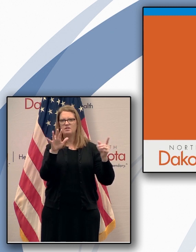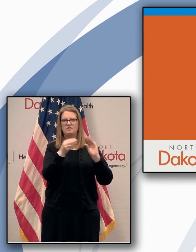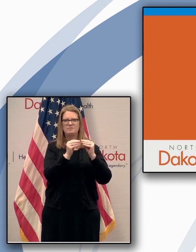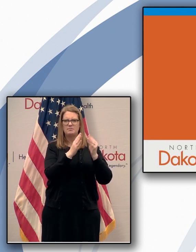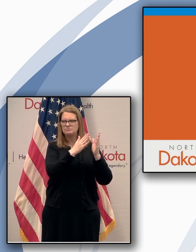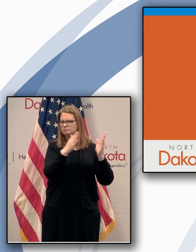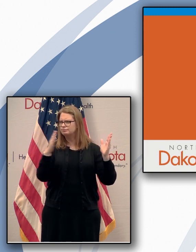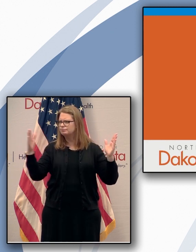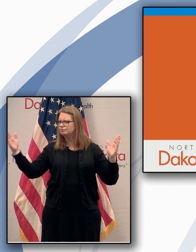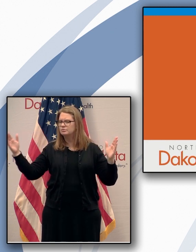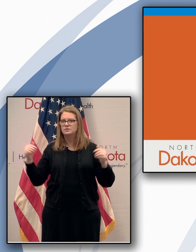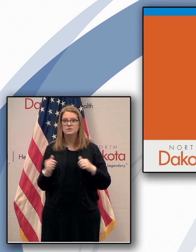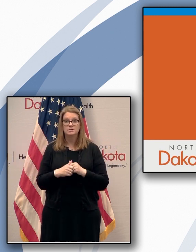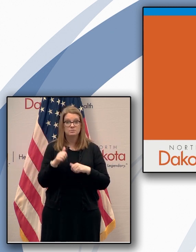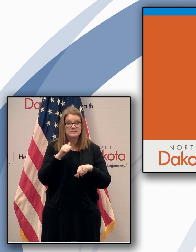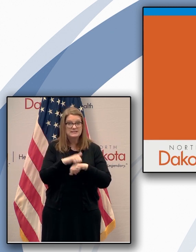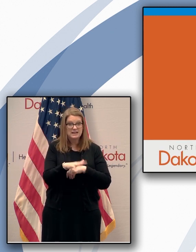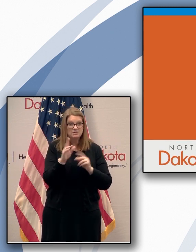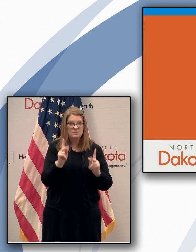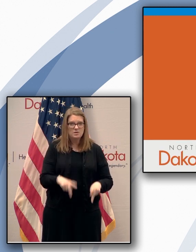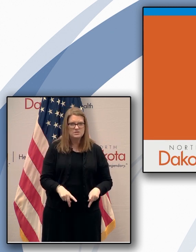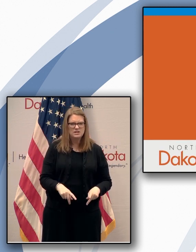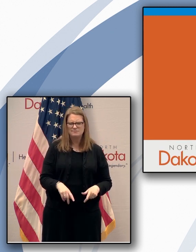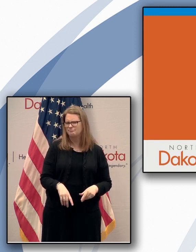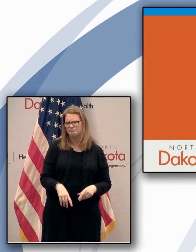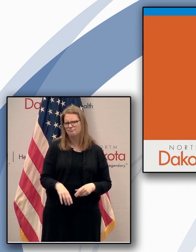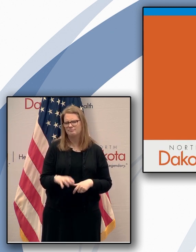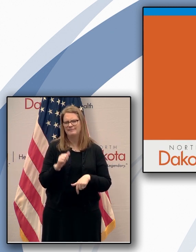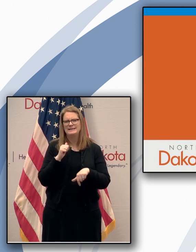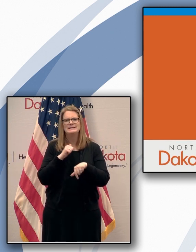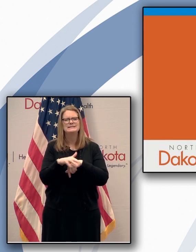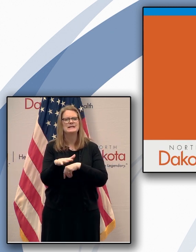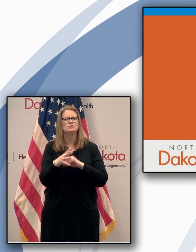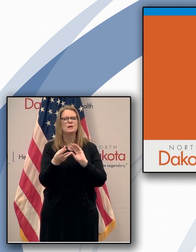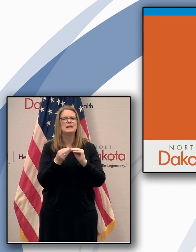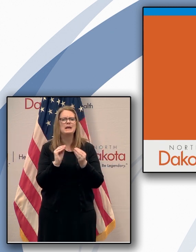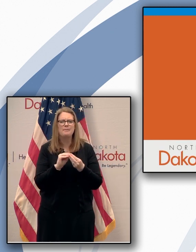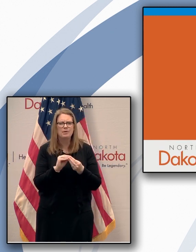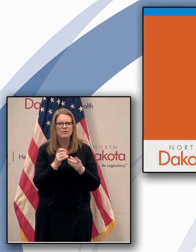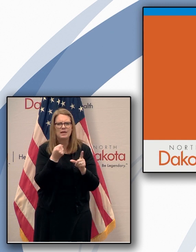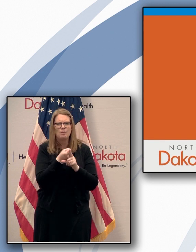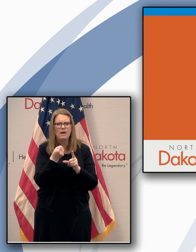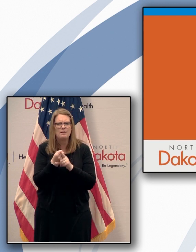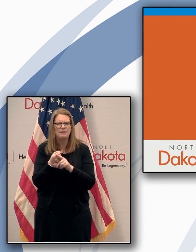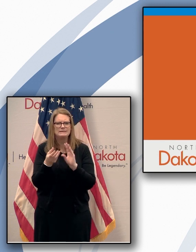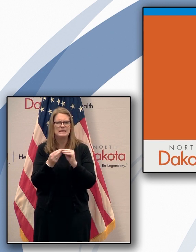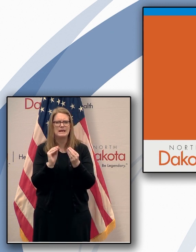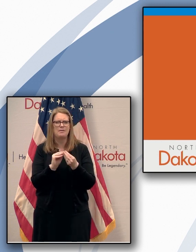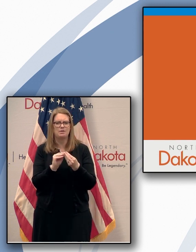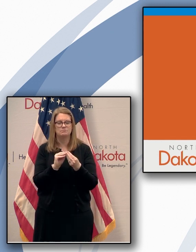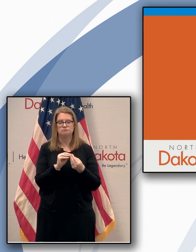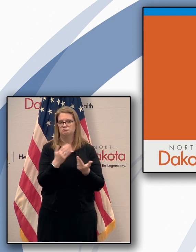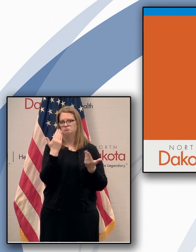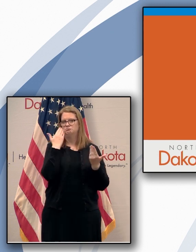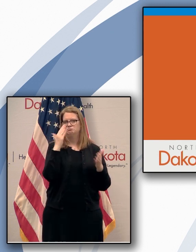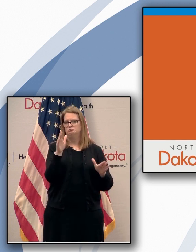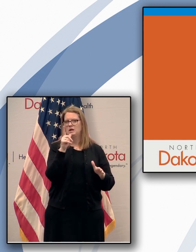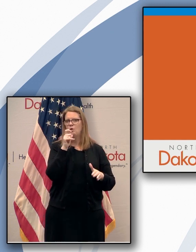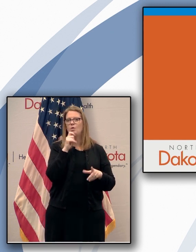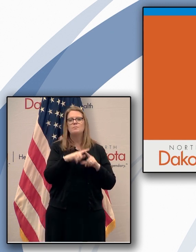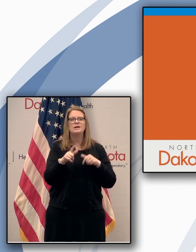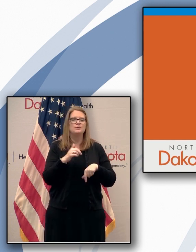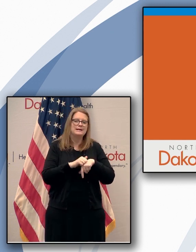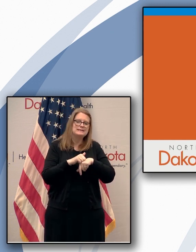sending it to a person. We're sending it essentially to a randomized number who we don't know who that is, but we